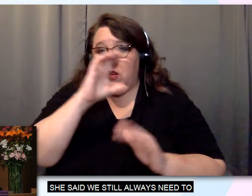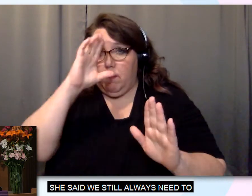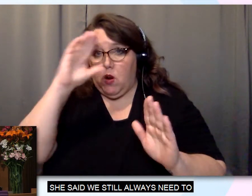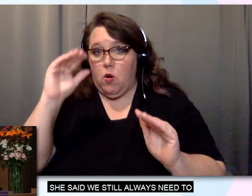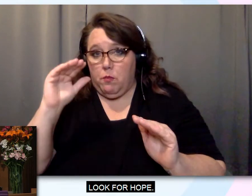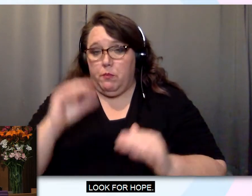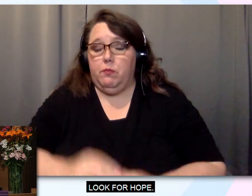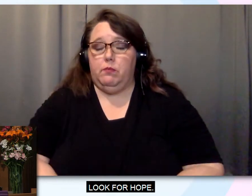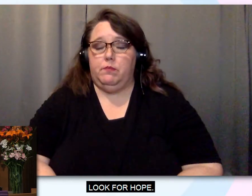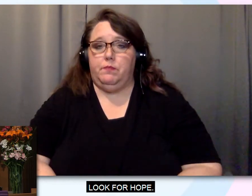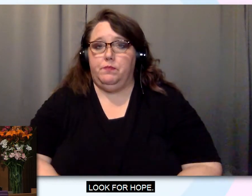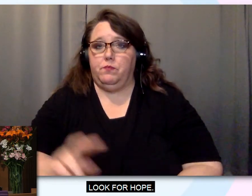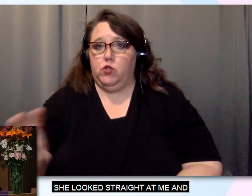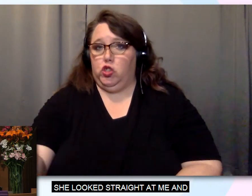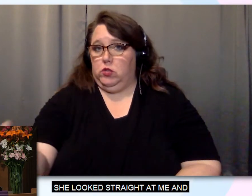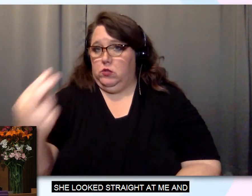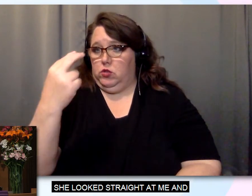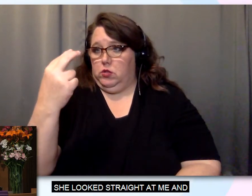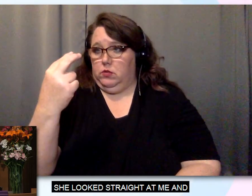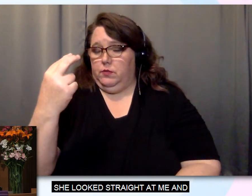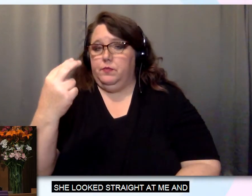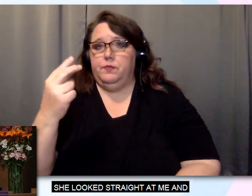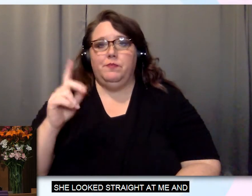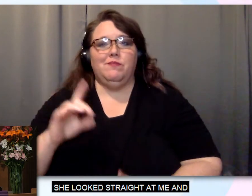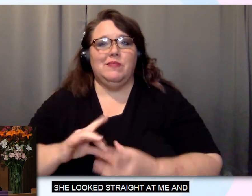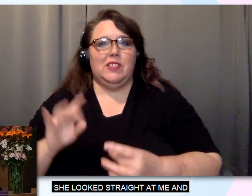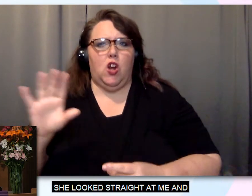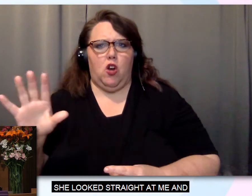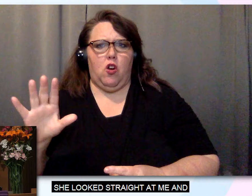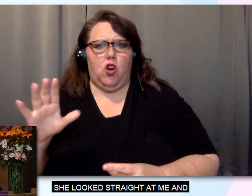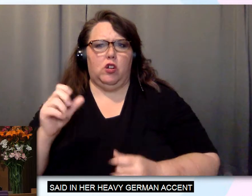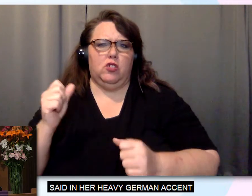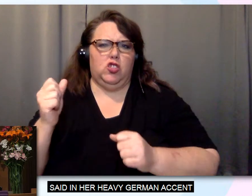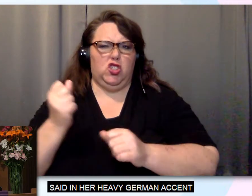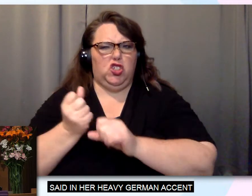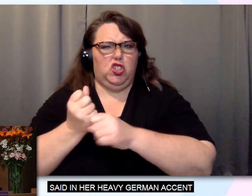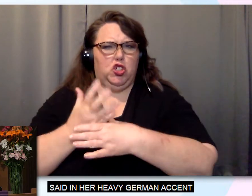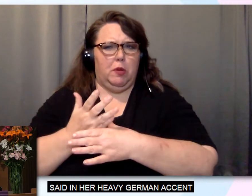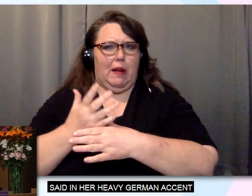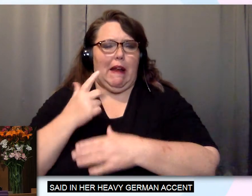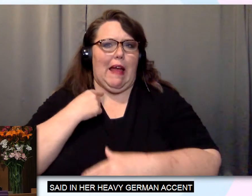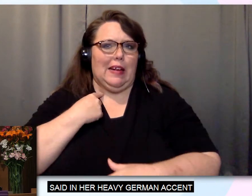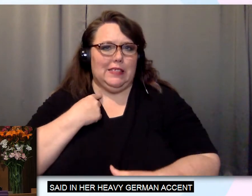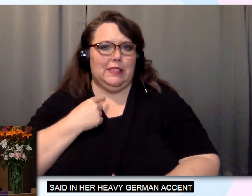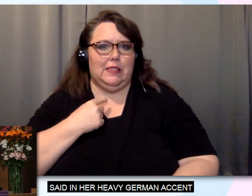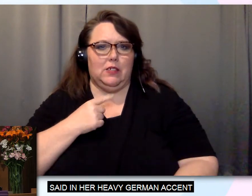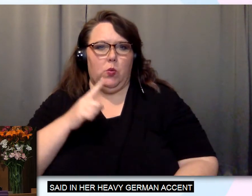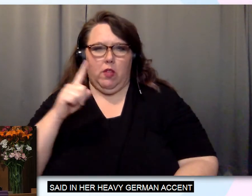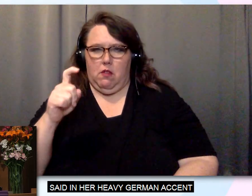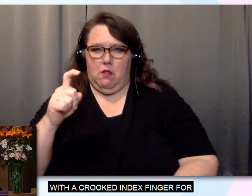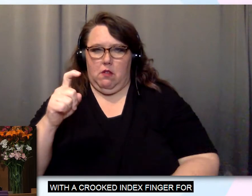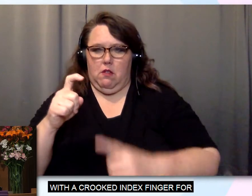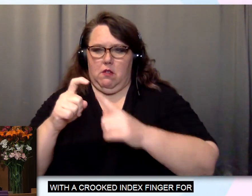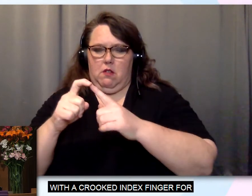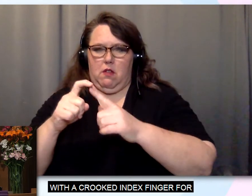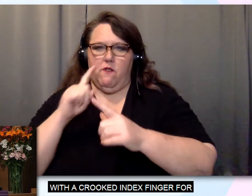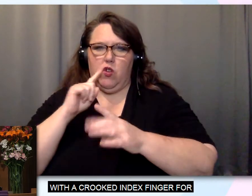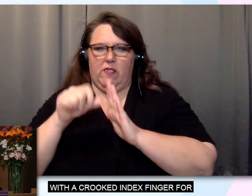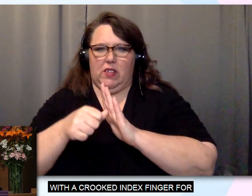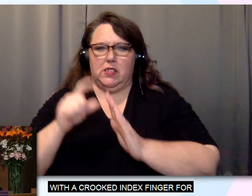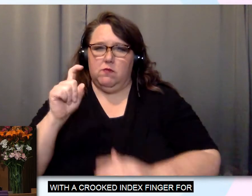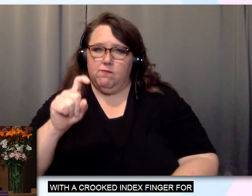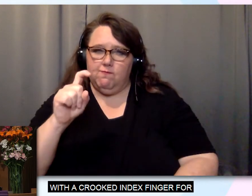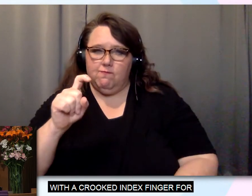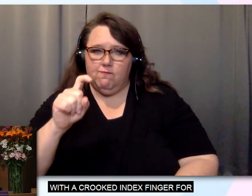hope." She looked straight at me and said in her heavy German accent, with a crooked index